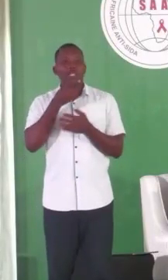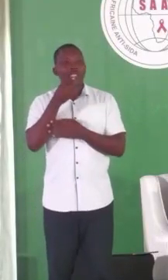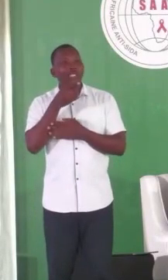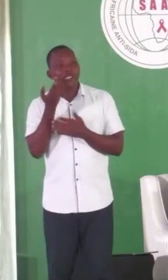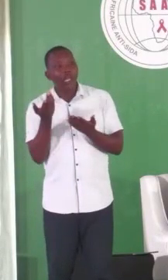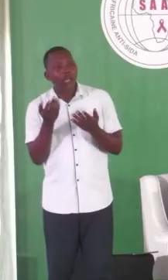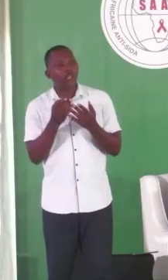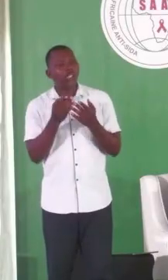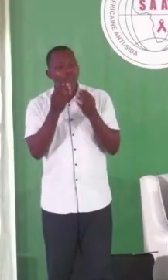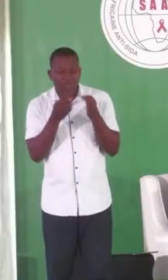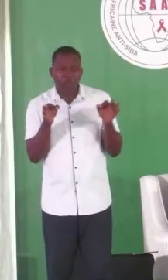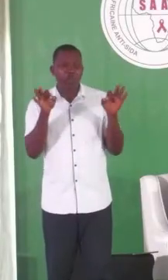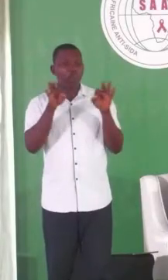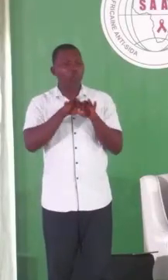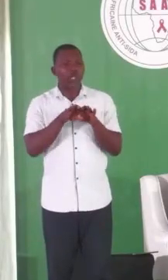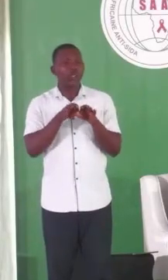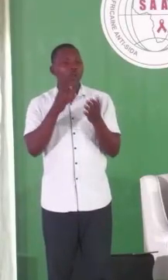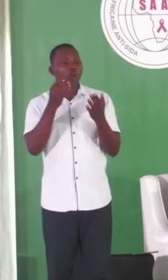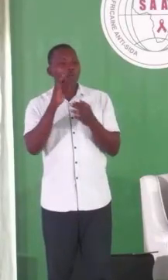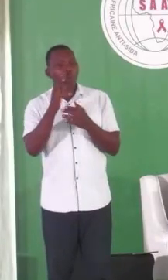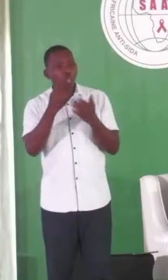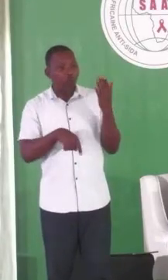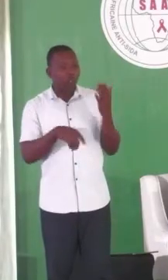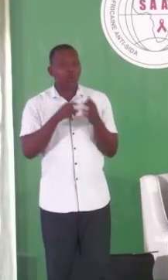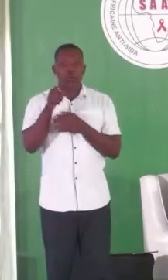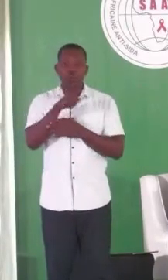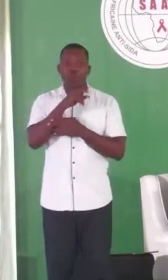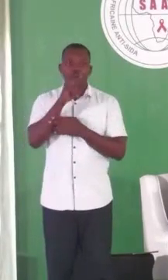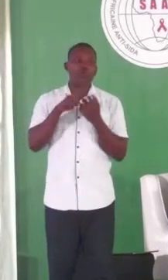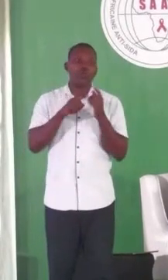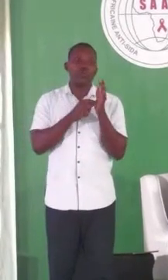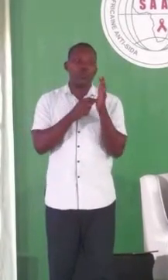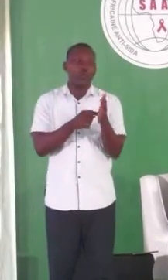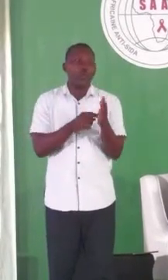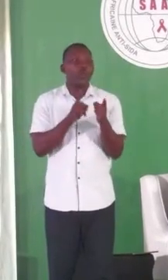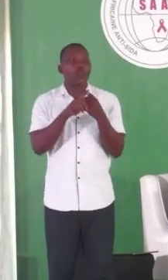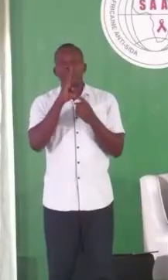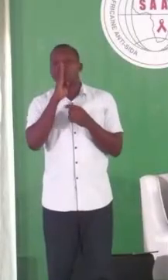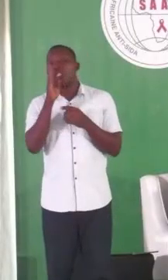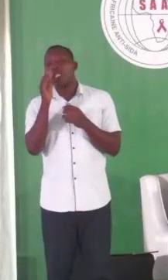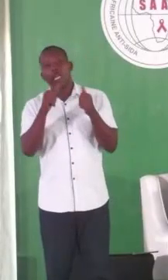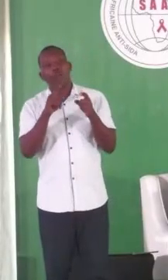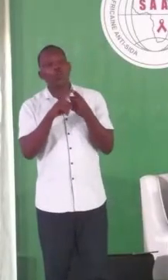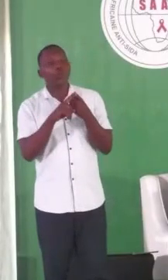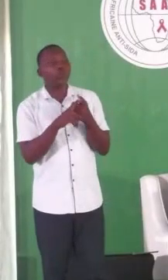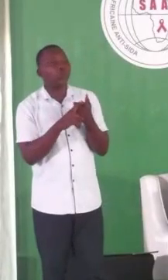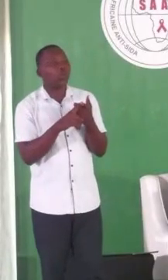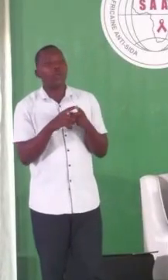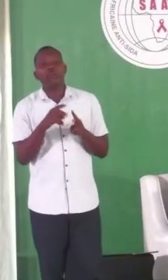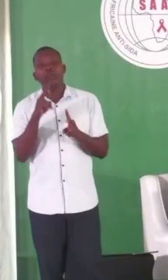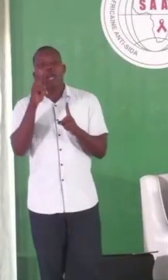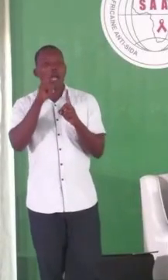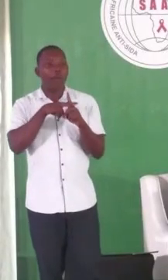at the core of what you need to show in order to be able to apply